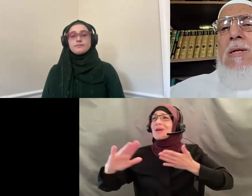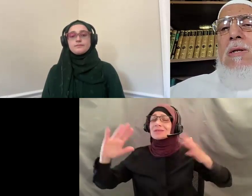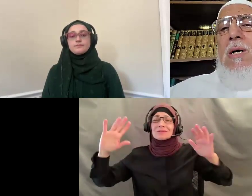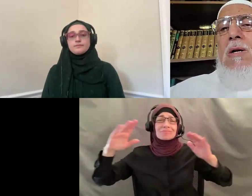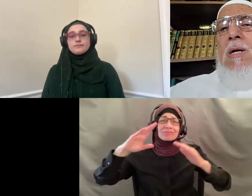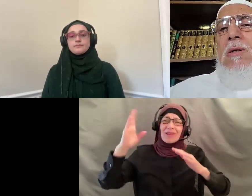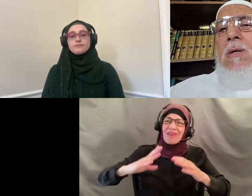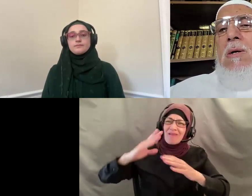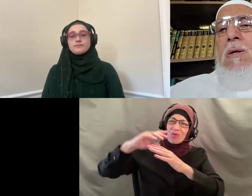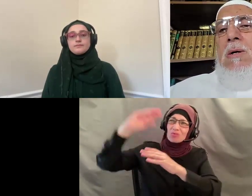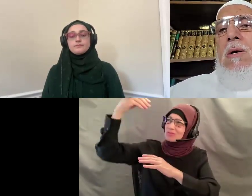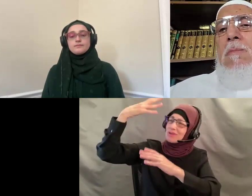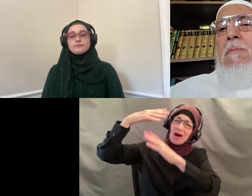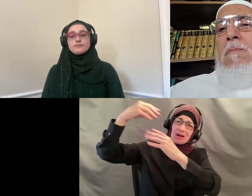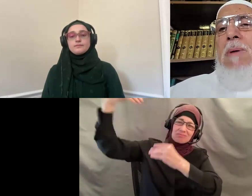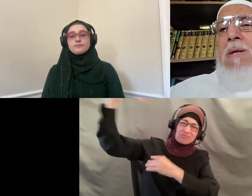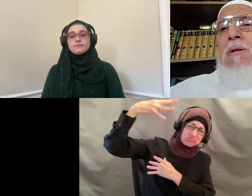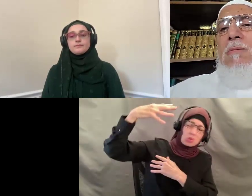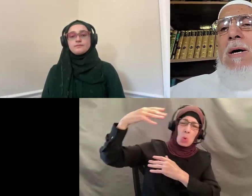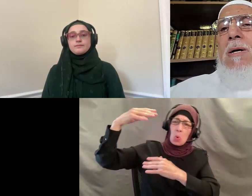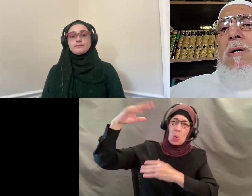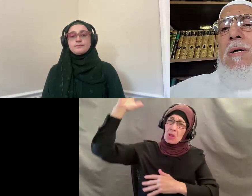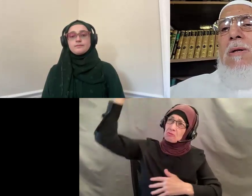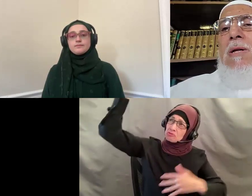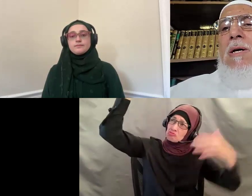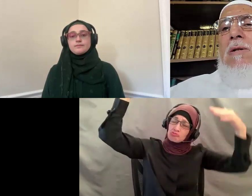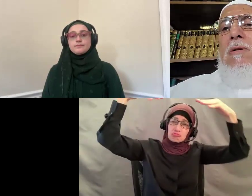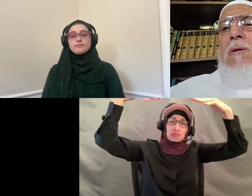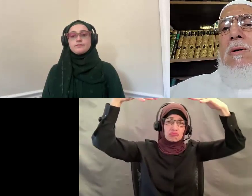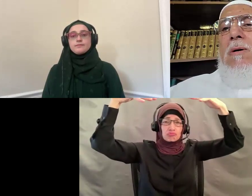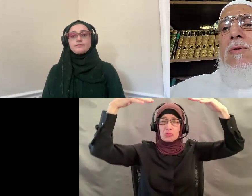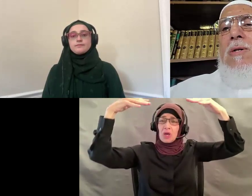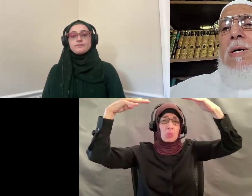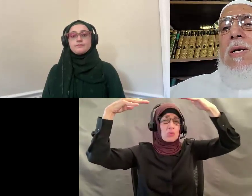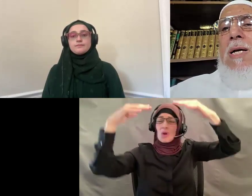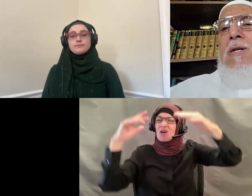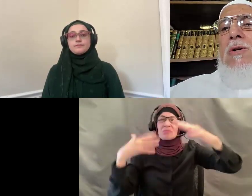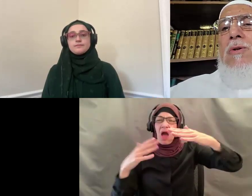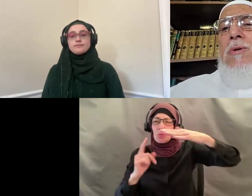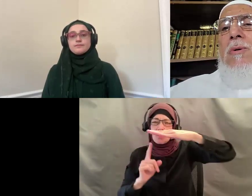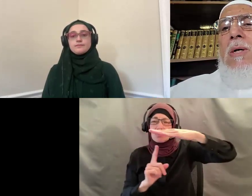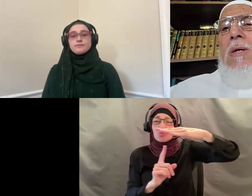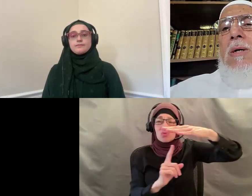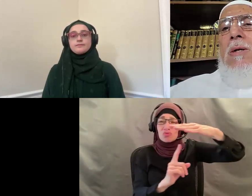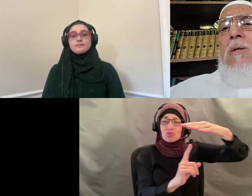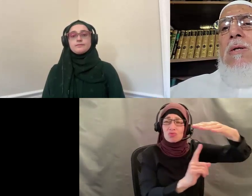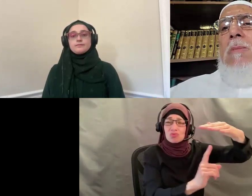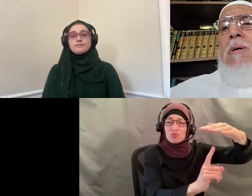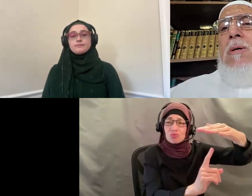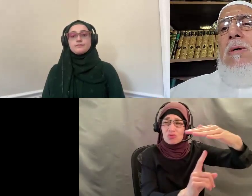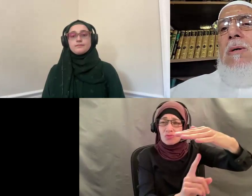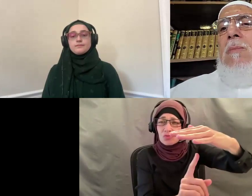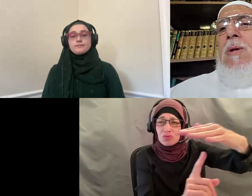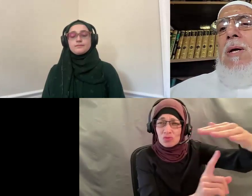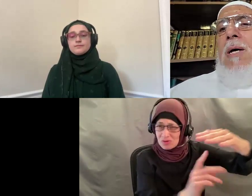so that they are not uh, bothered by the heat of the sun as they used to in the